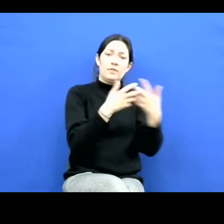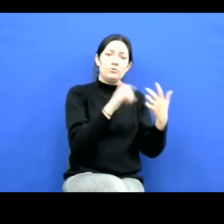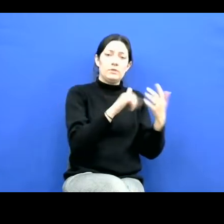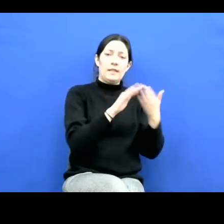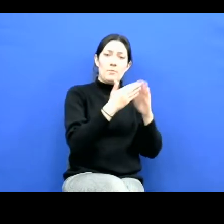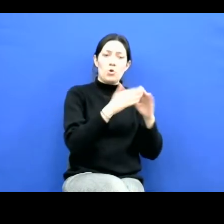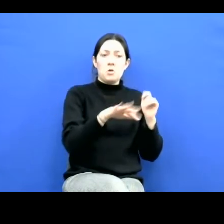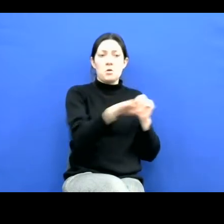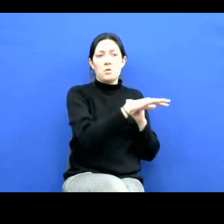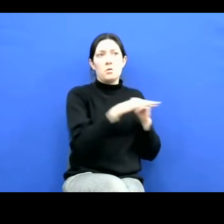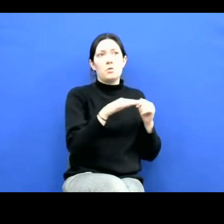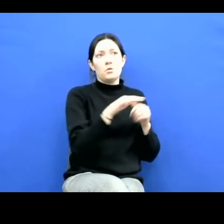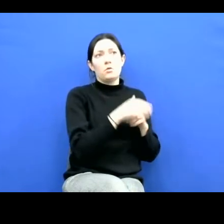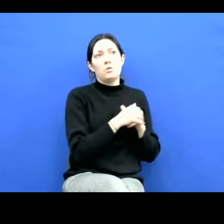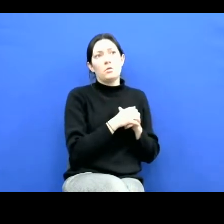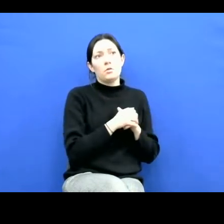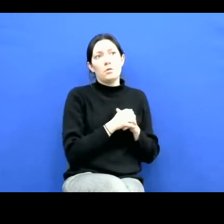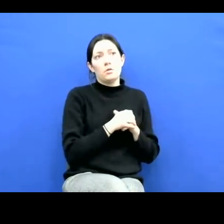neighborhood,